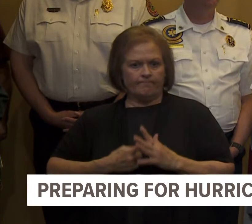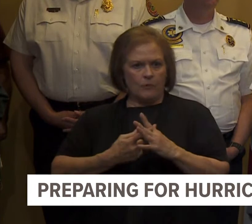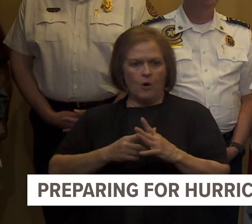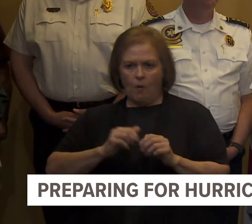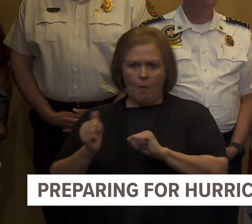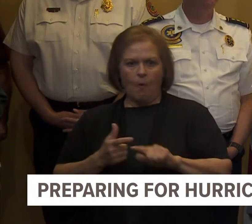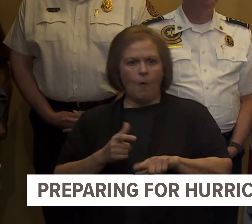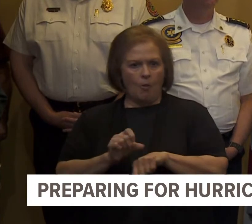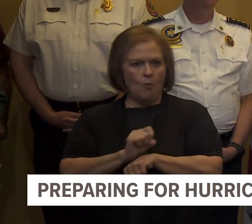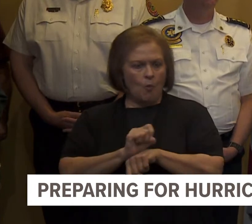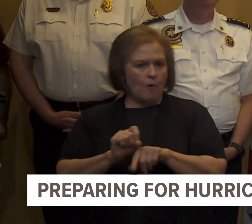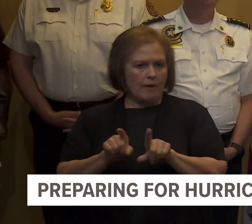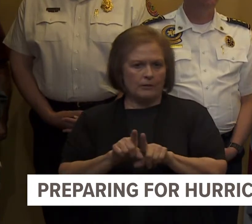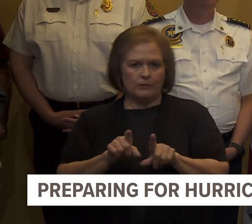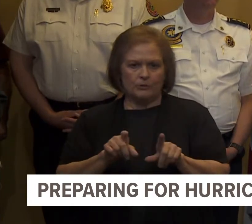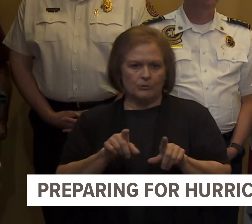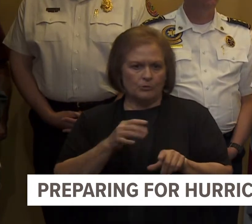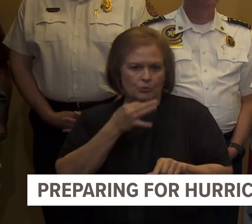as possible.